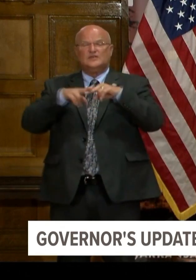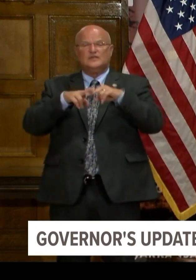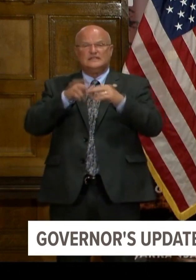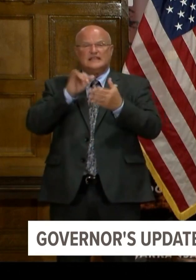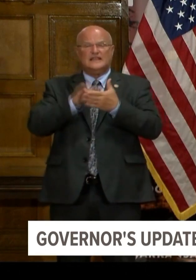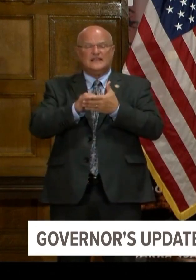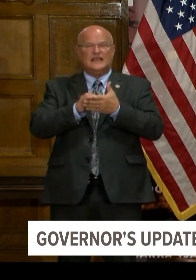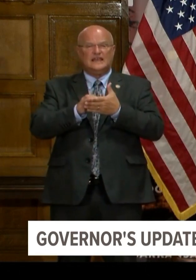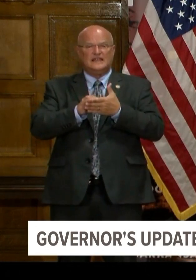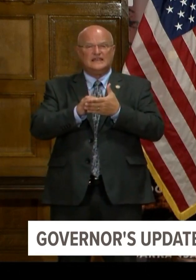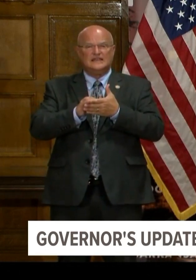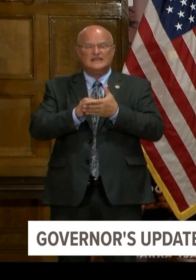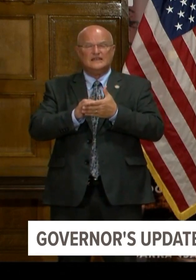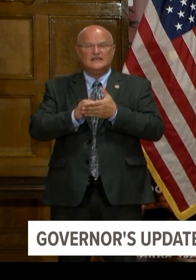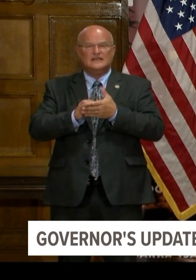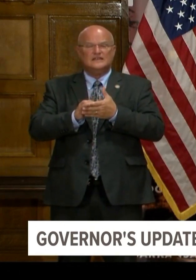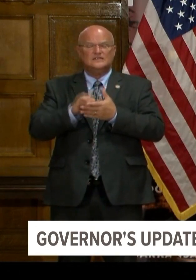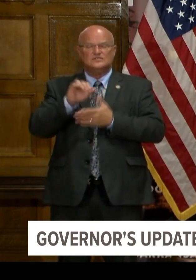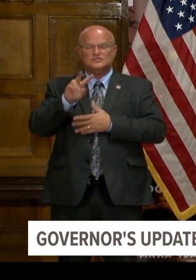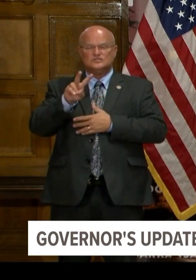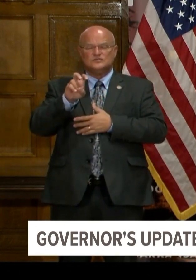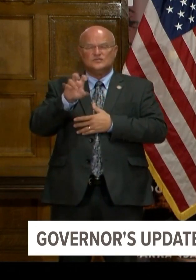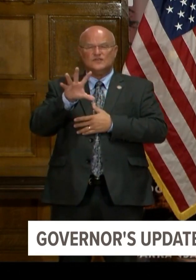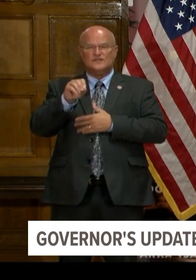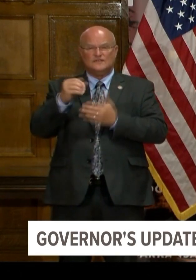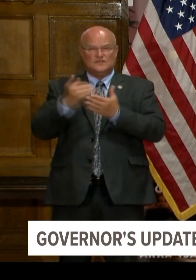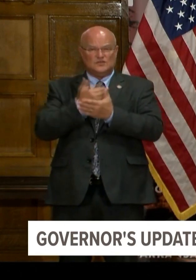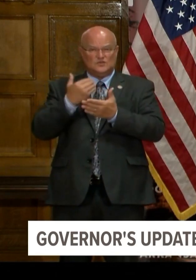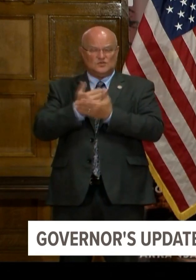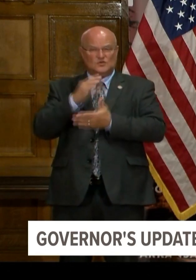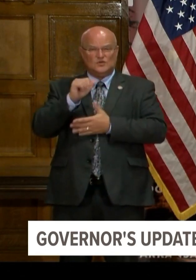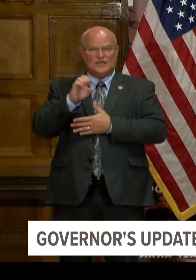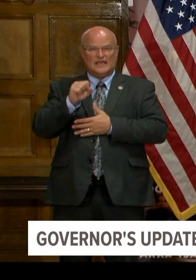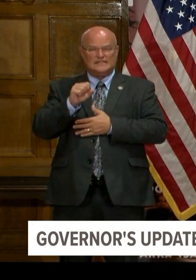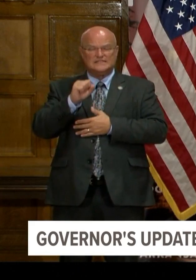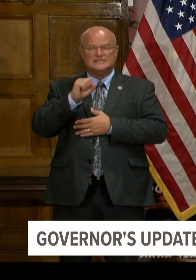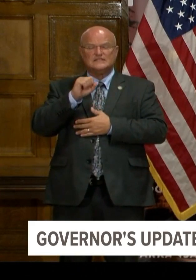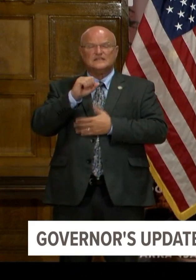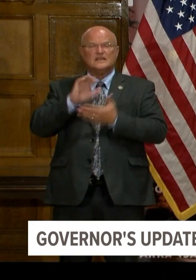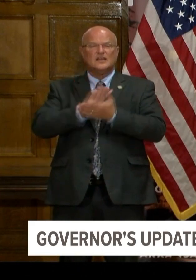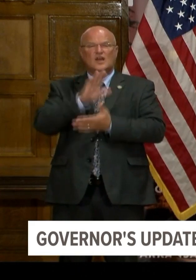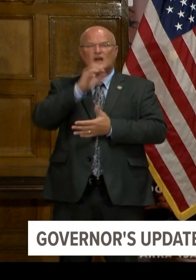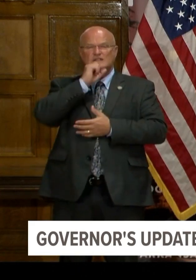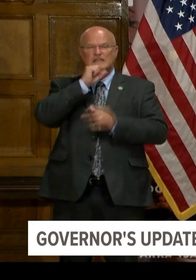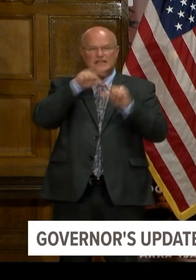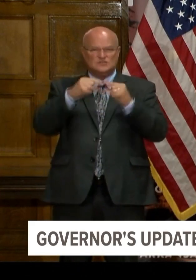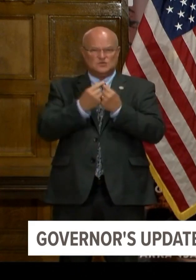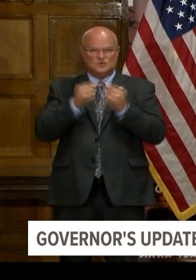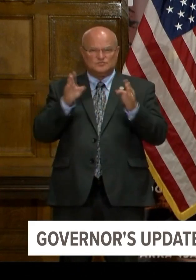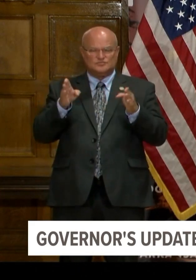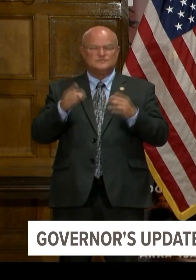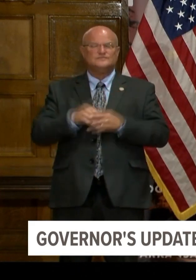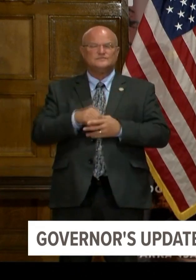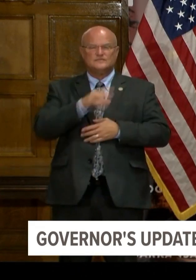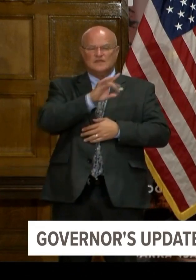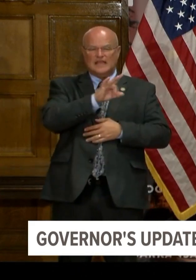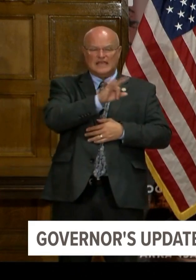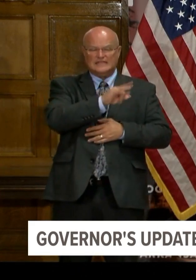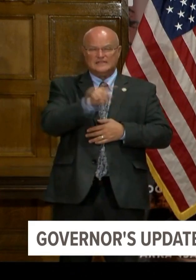in that number of individuals. So 250 new cases among the college age group. So the